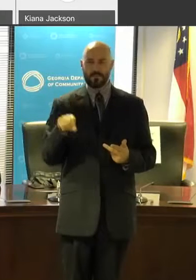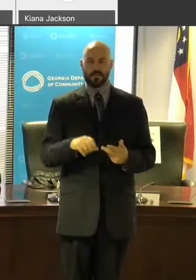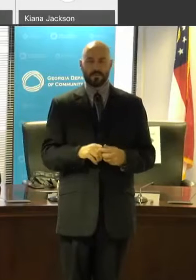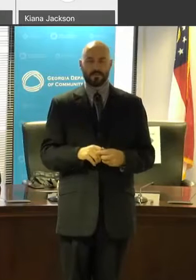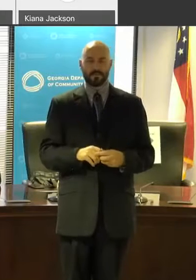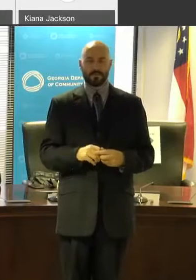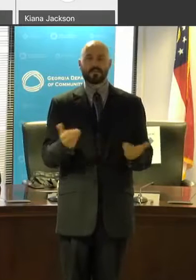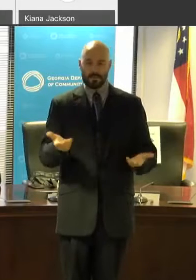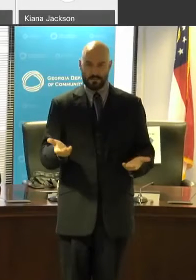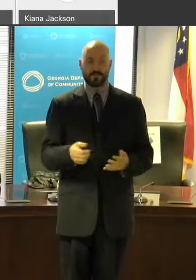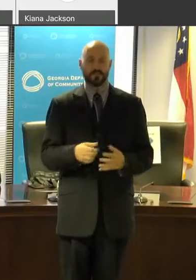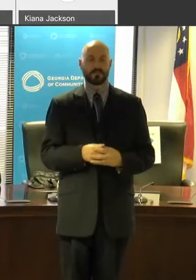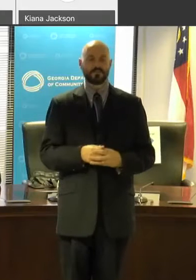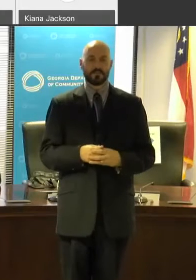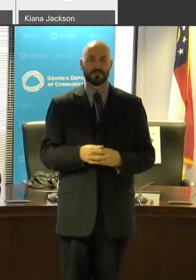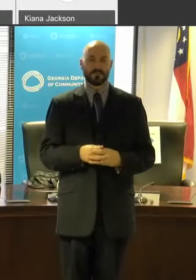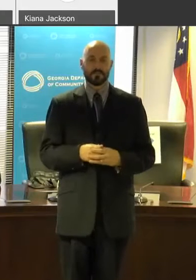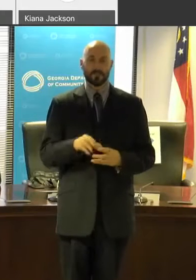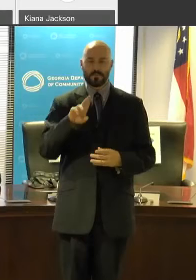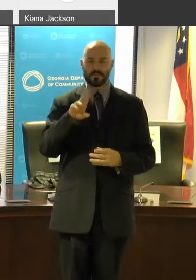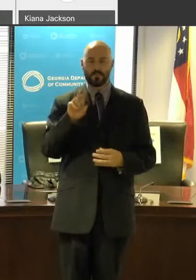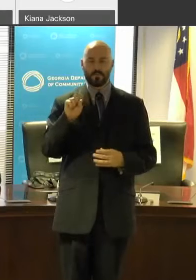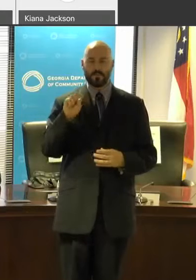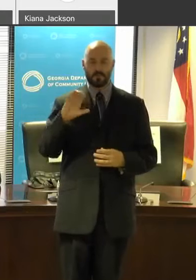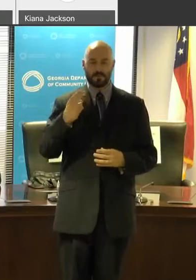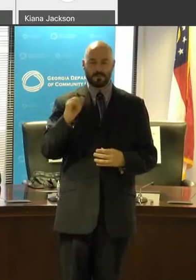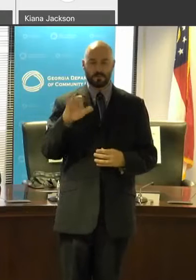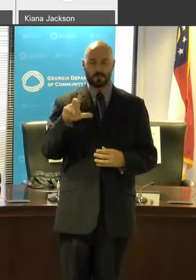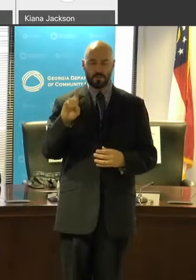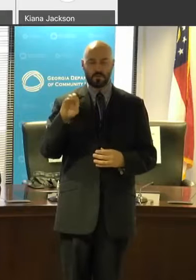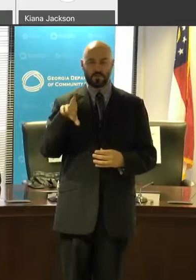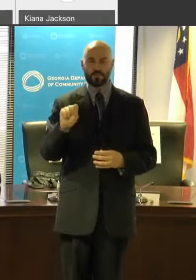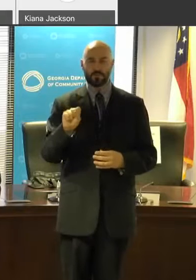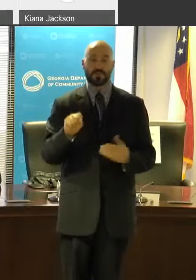Here. Russ Childers, Here.